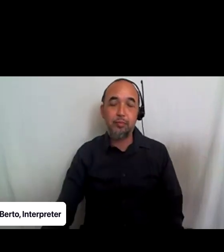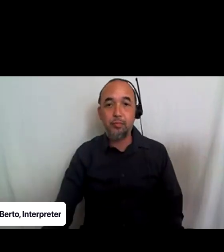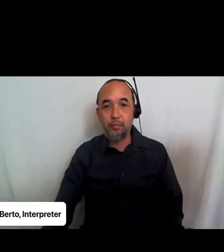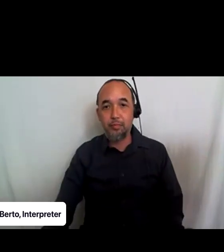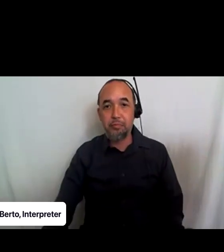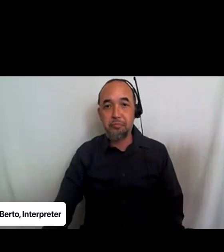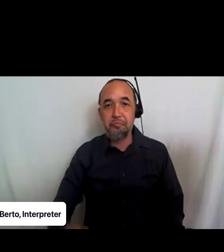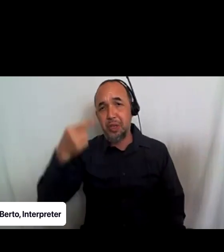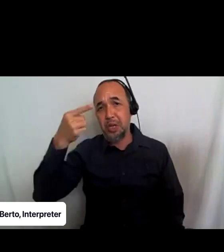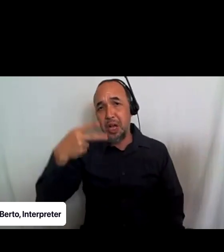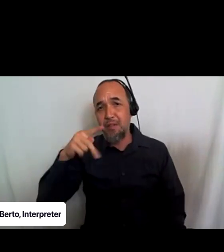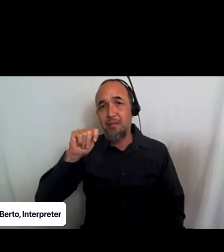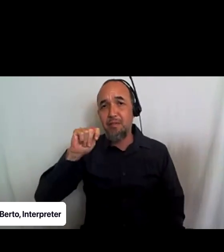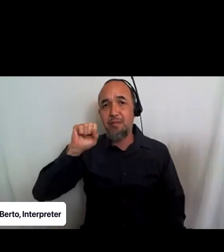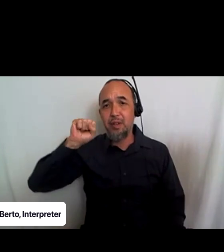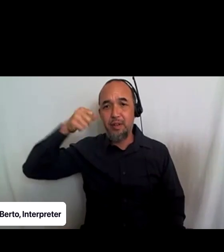half a teaspoon of pepper,